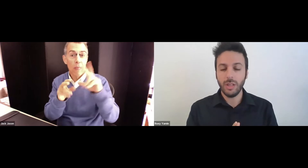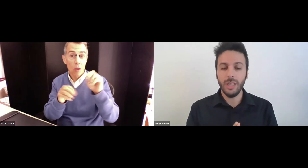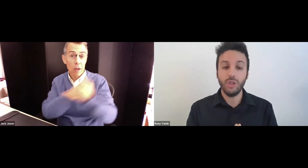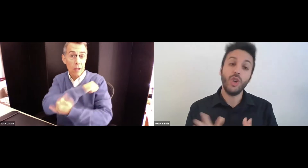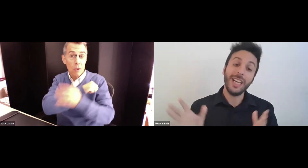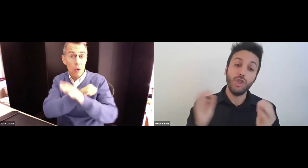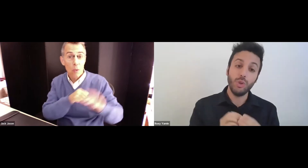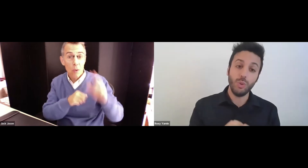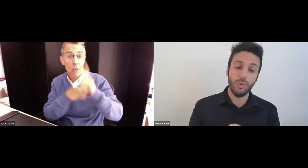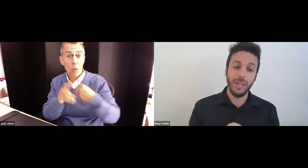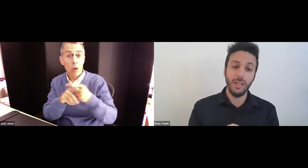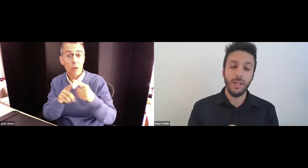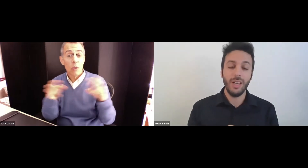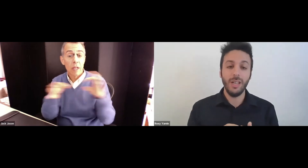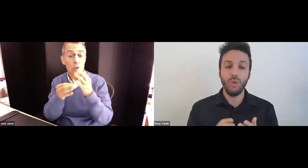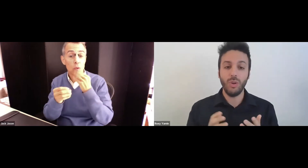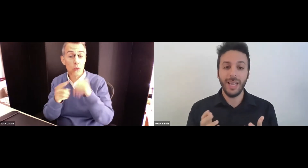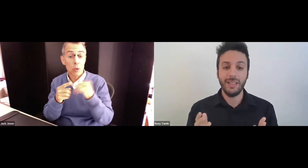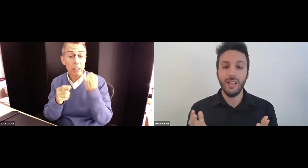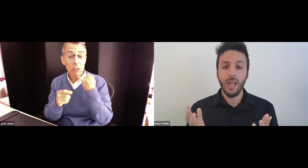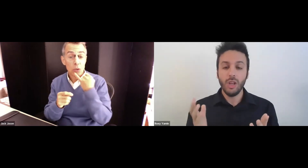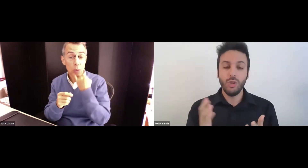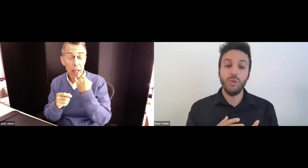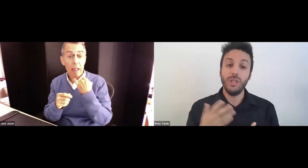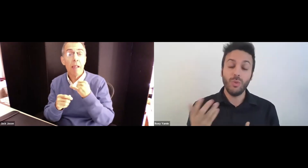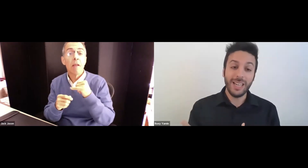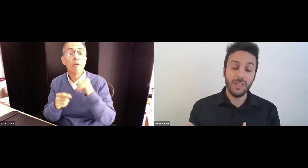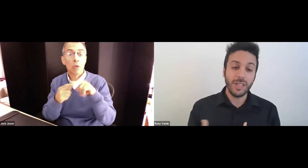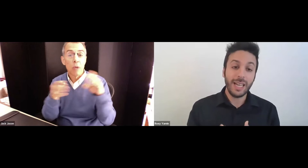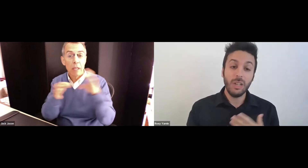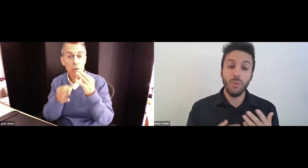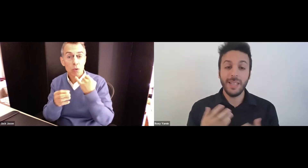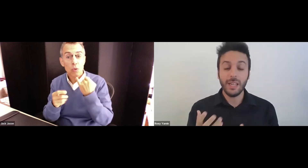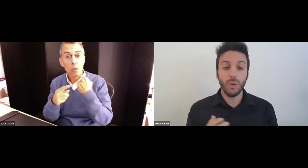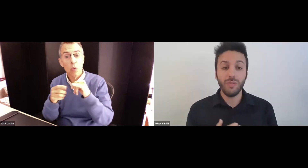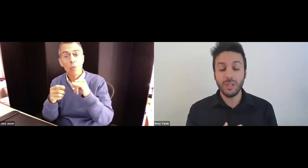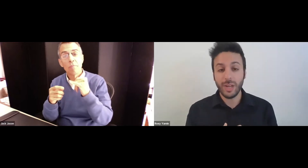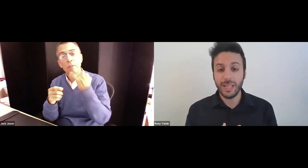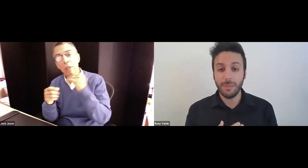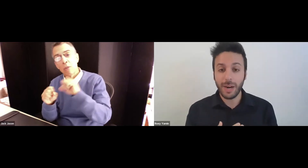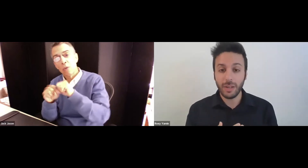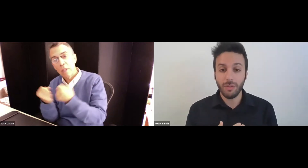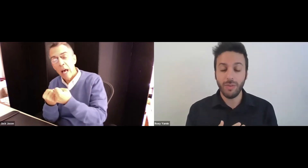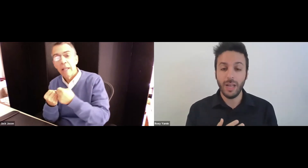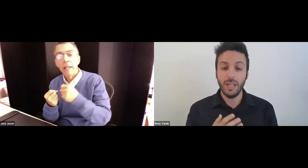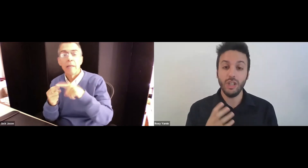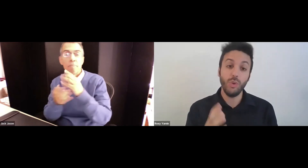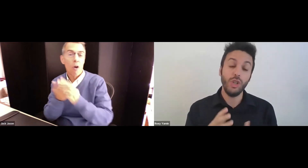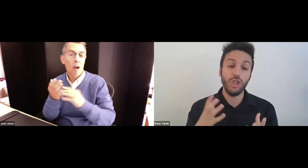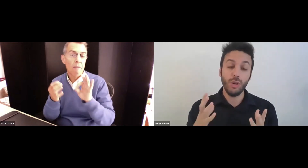to connect Jews to Israel, to connect Jews to Israeli society and to maintain the role of Israel as a part of the Jewish